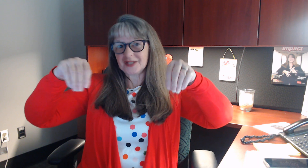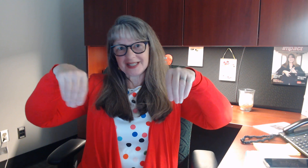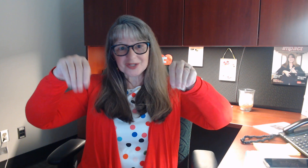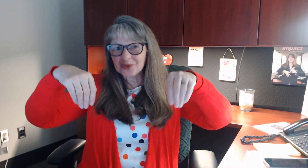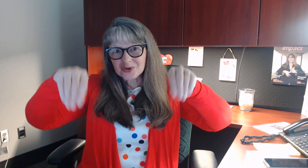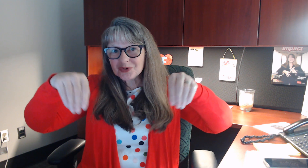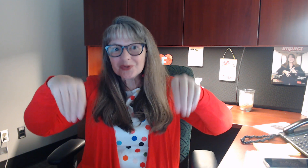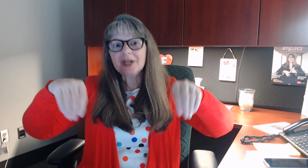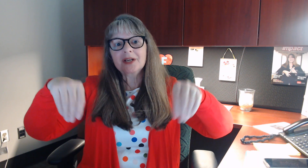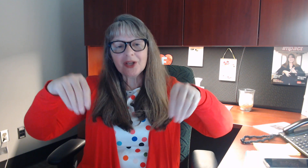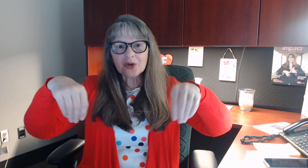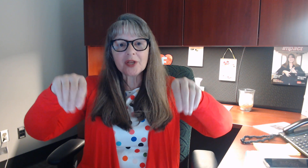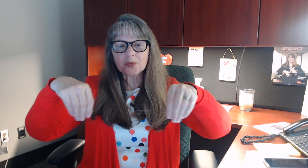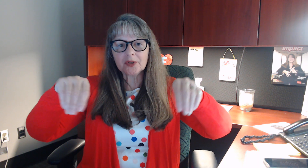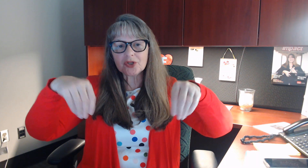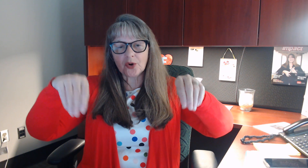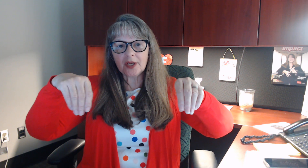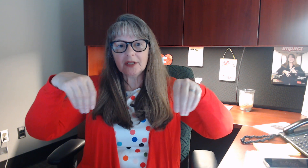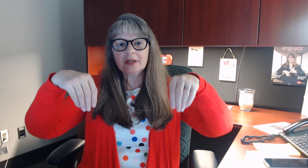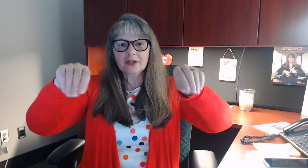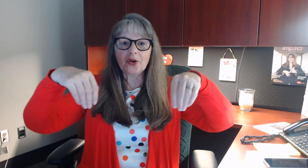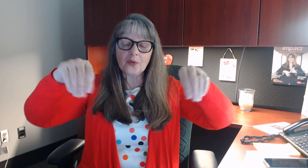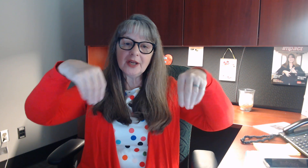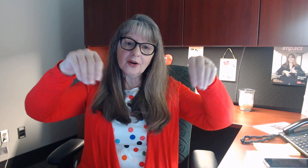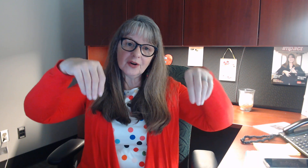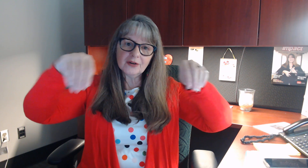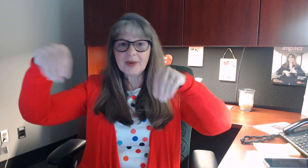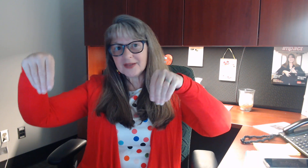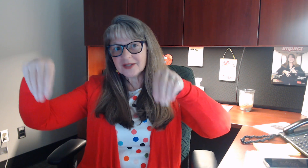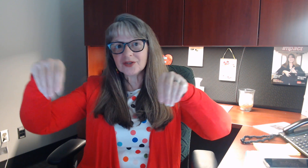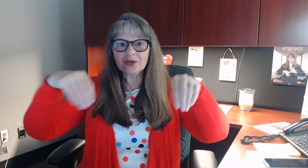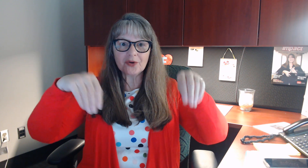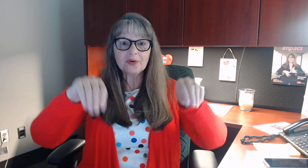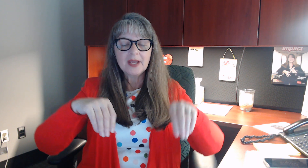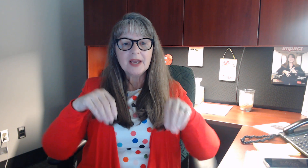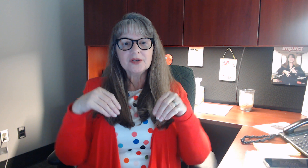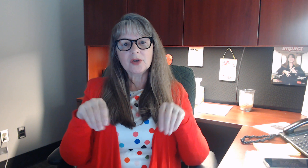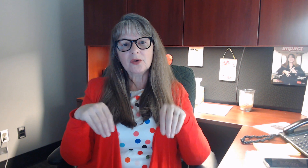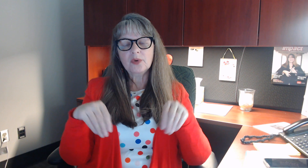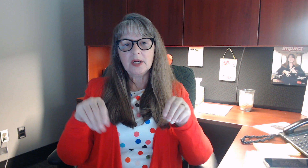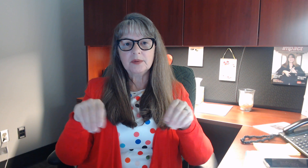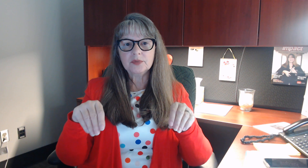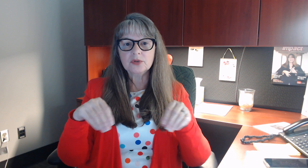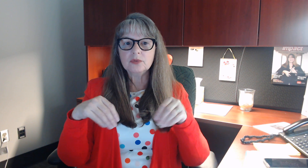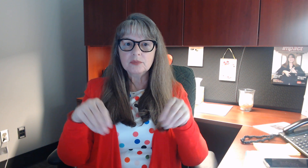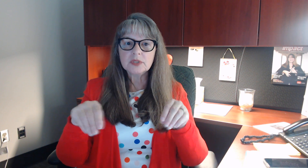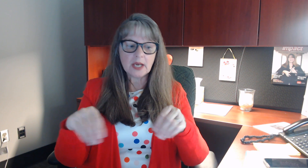of the road, you know, that's where it started, you know, here, buy this, you know, and so to sell,